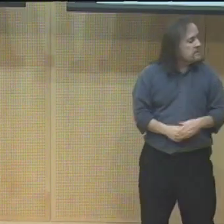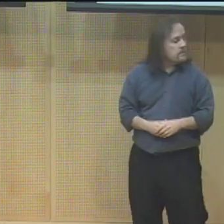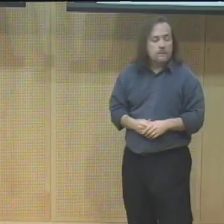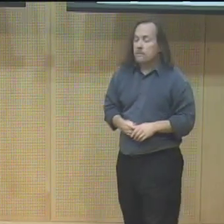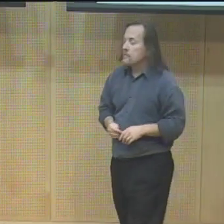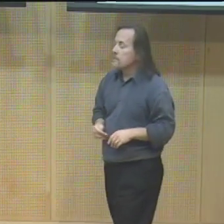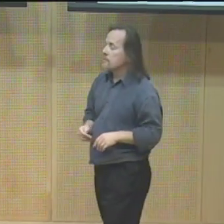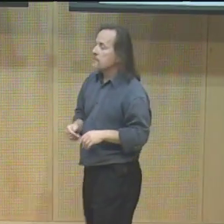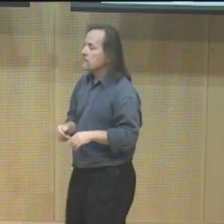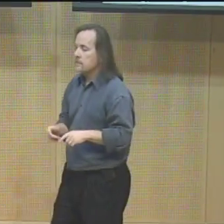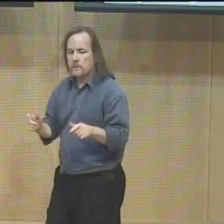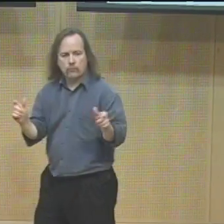stable stock price.